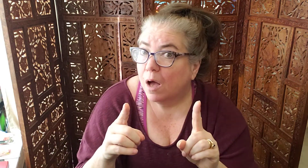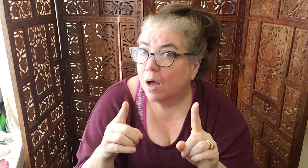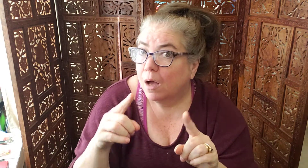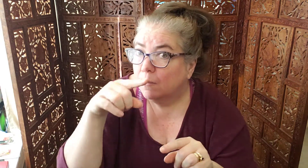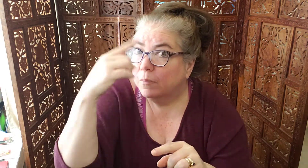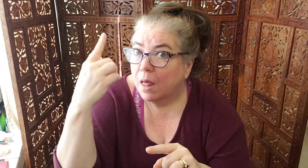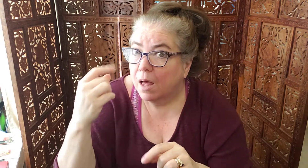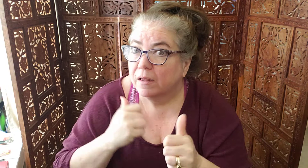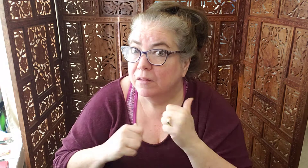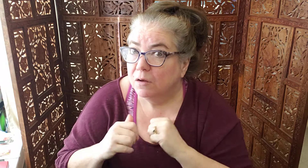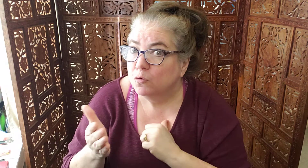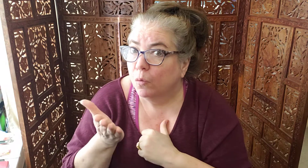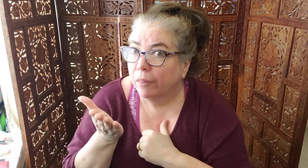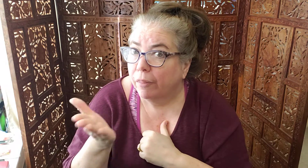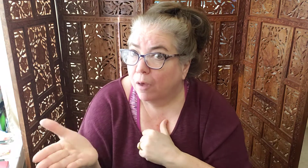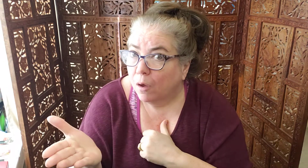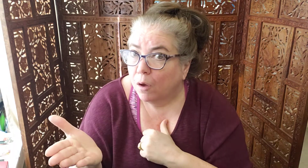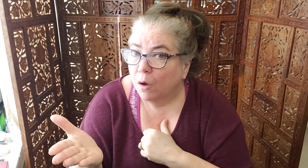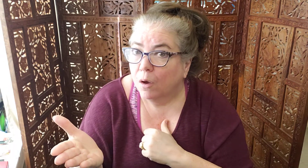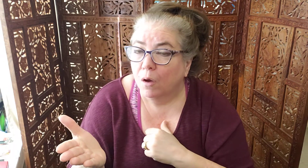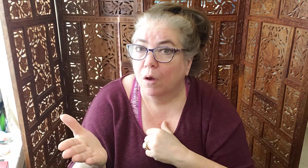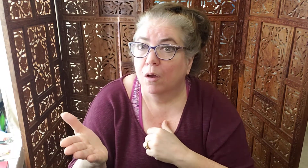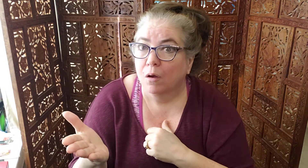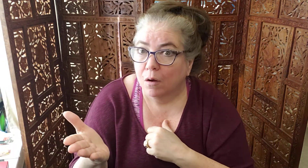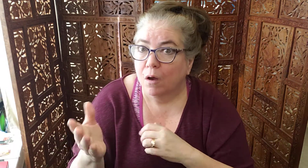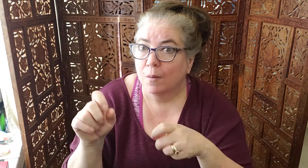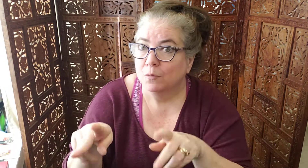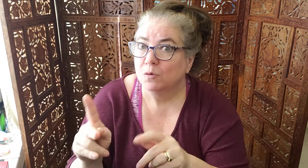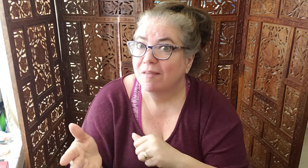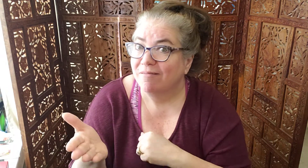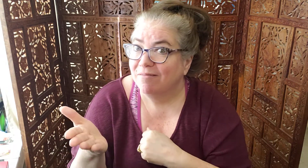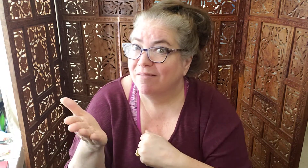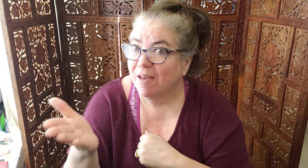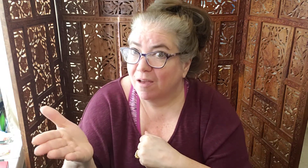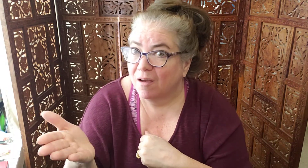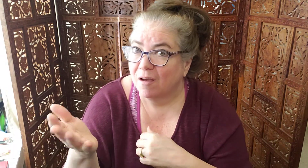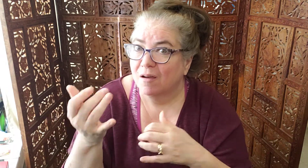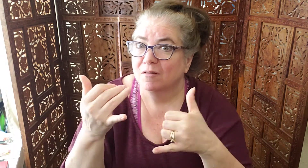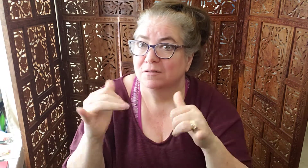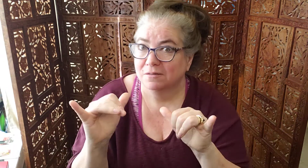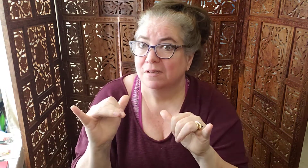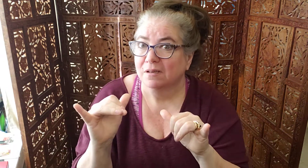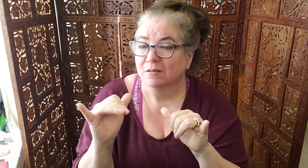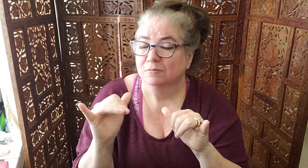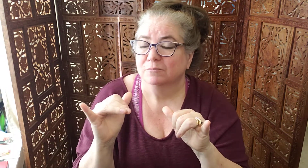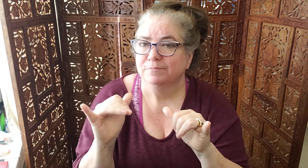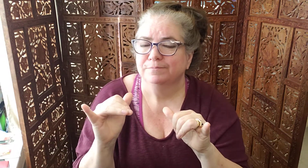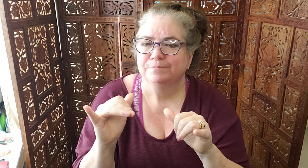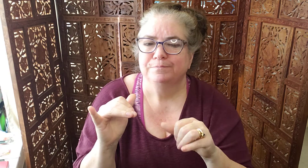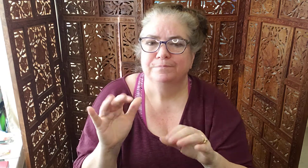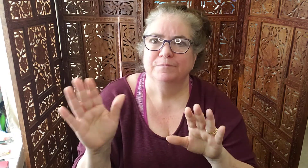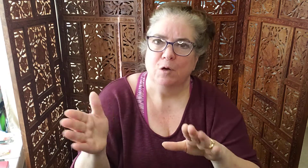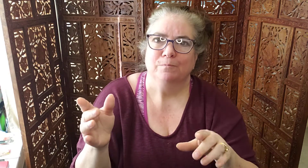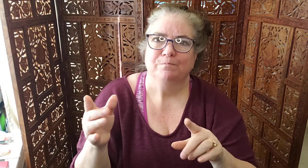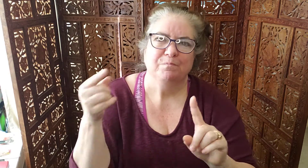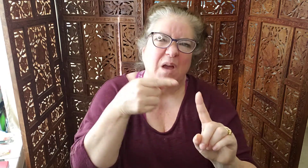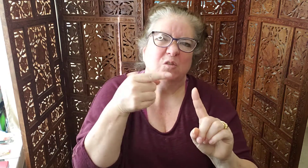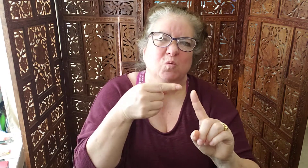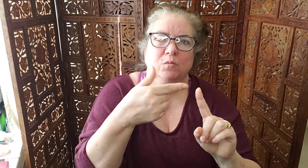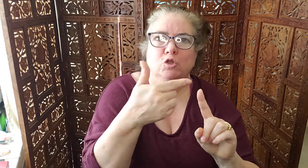the opportunities were there. Now, for George M. Cohan, he had a mom and a dad. They were an Irish